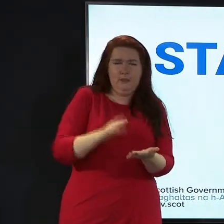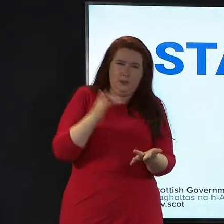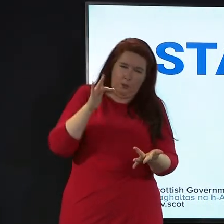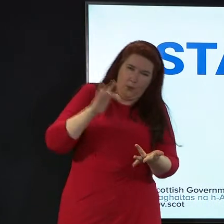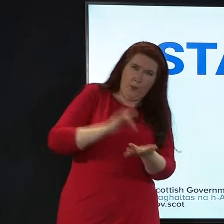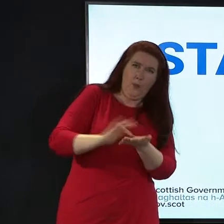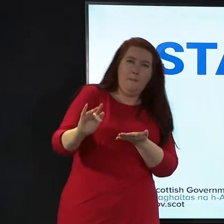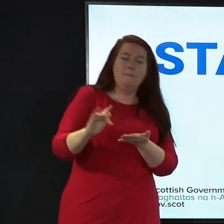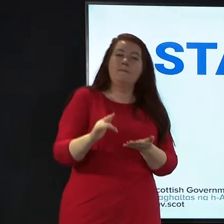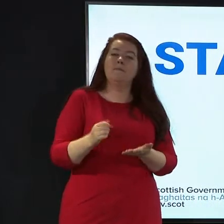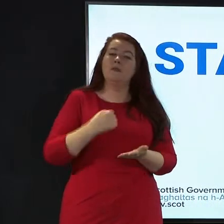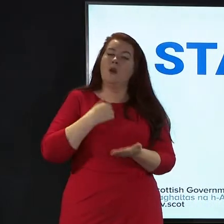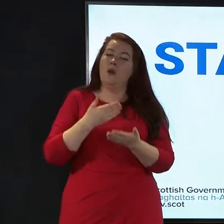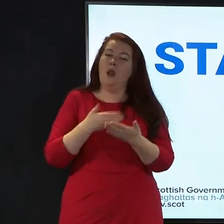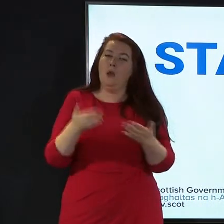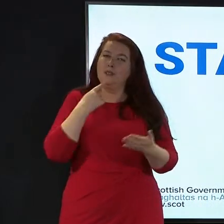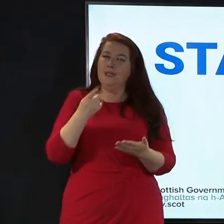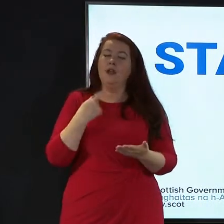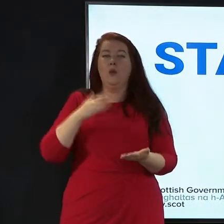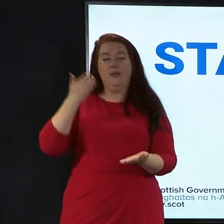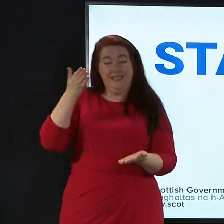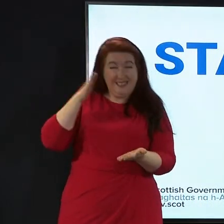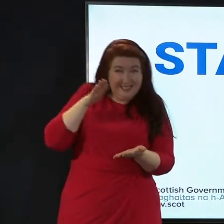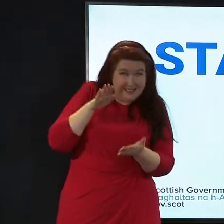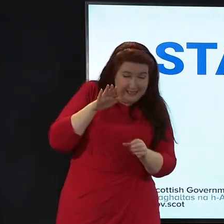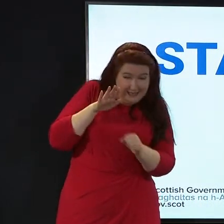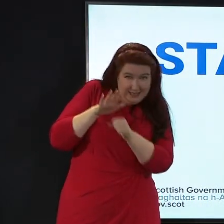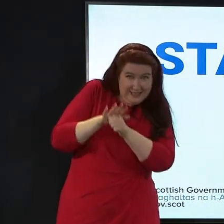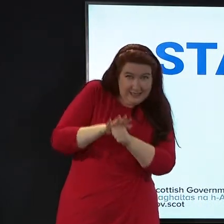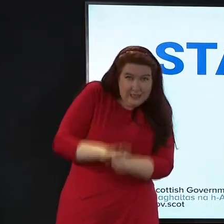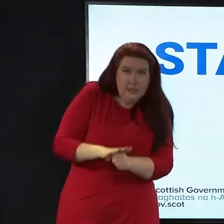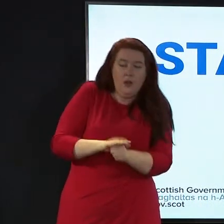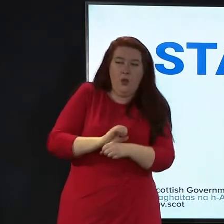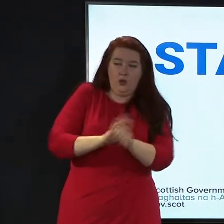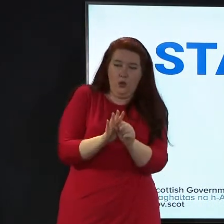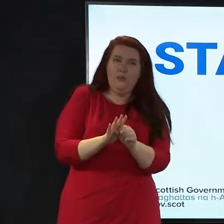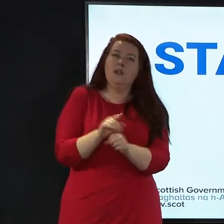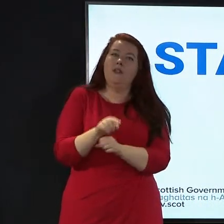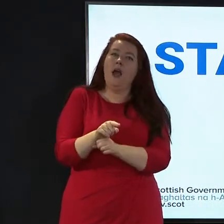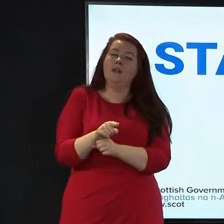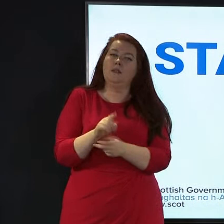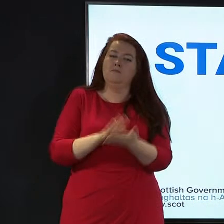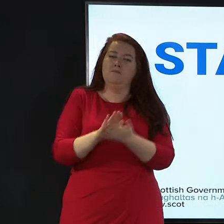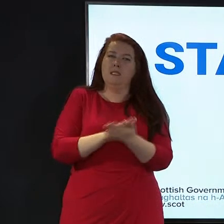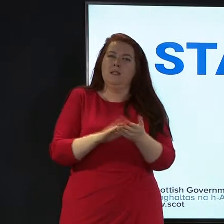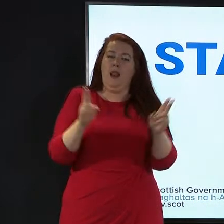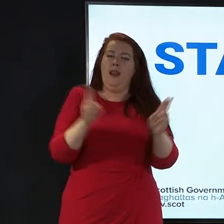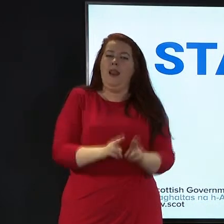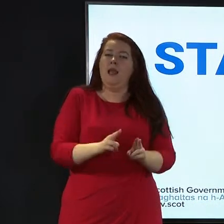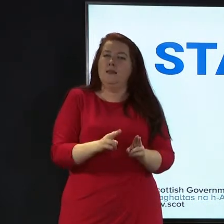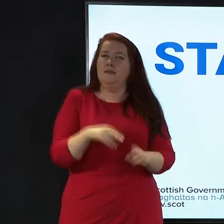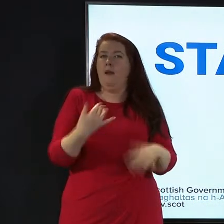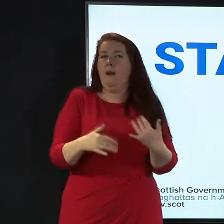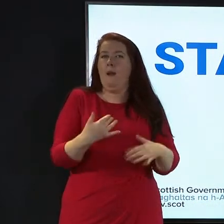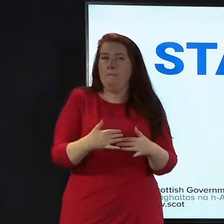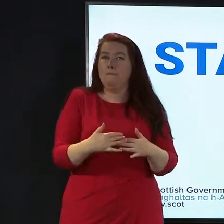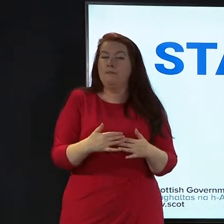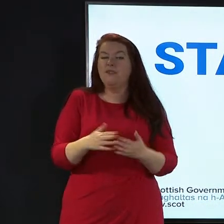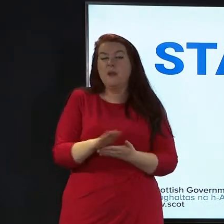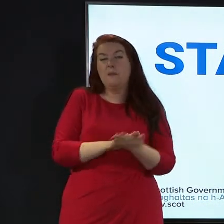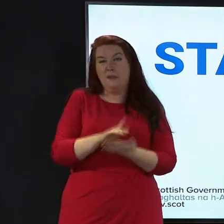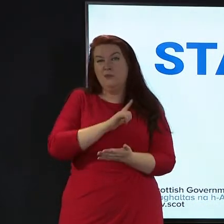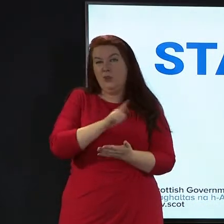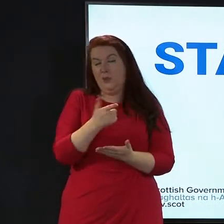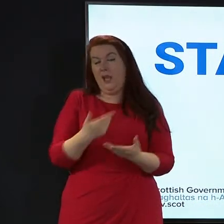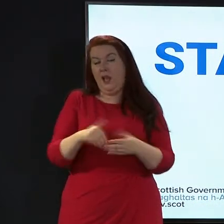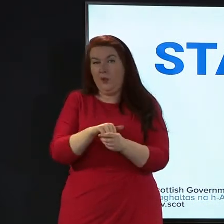level to one that says we suppress now to a level that alleviates the harms. And basically that is taking account of the impact of